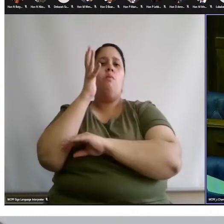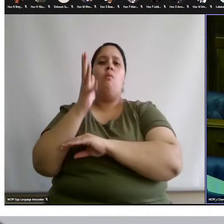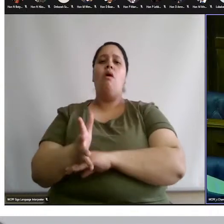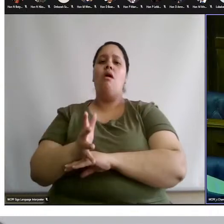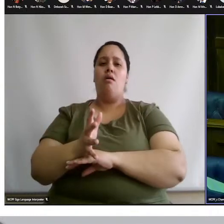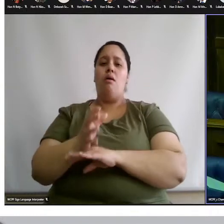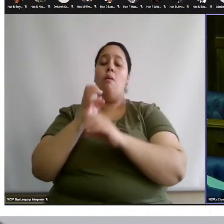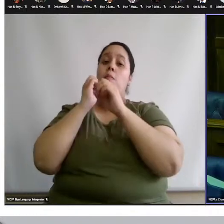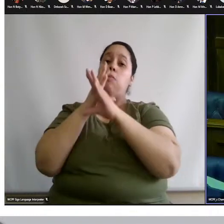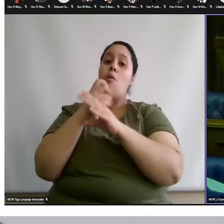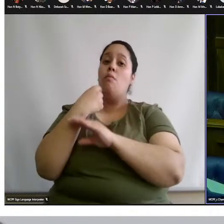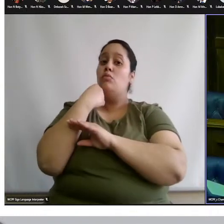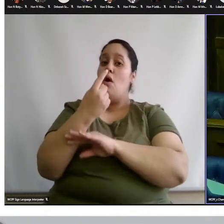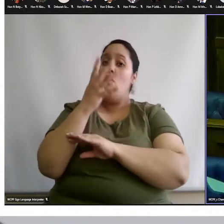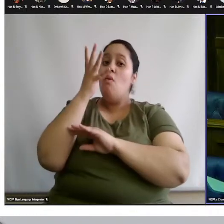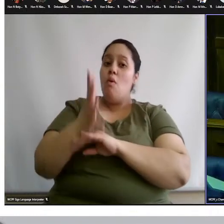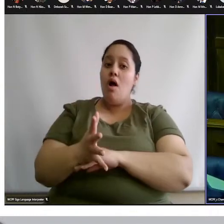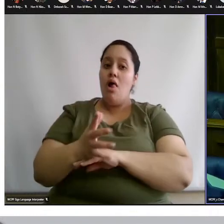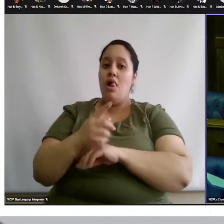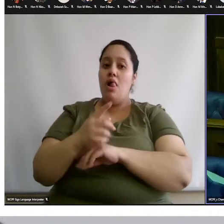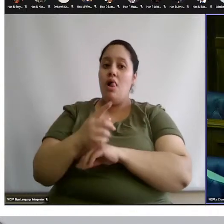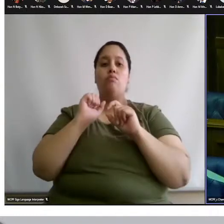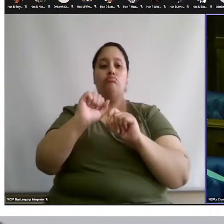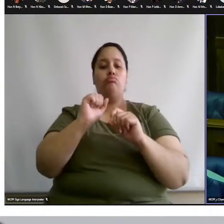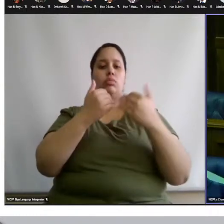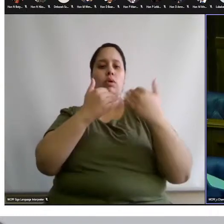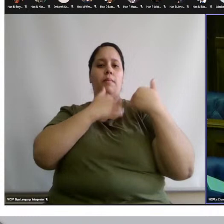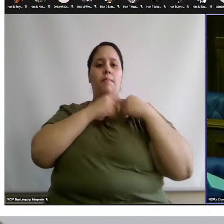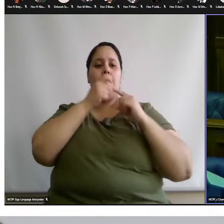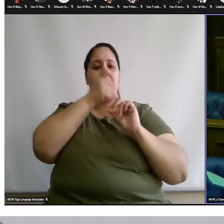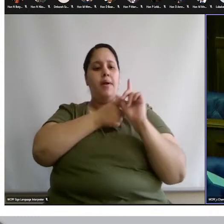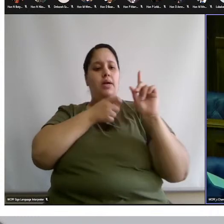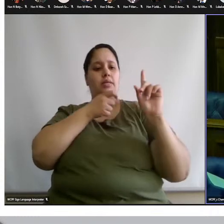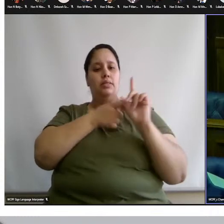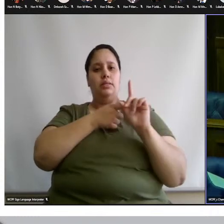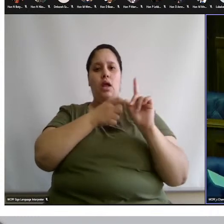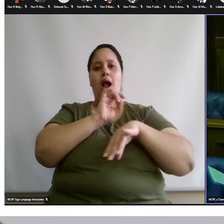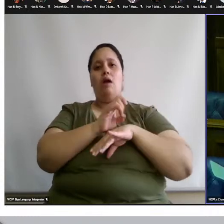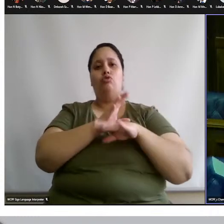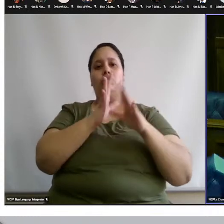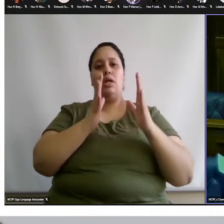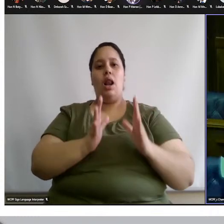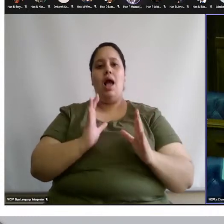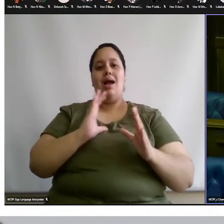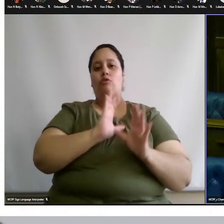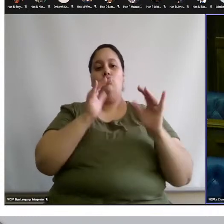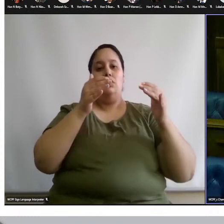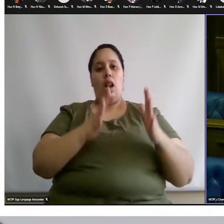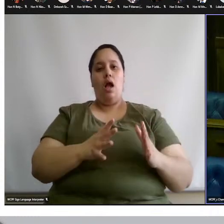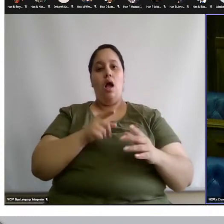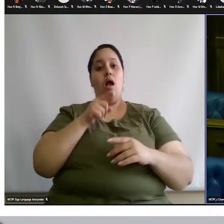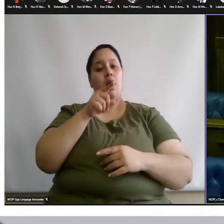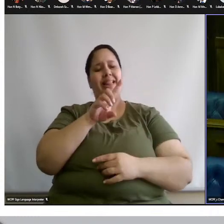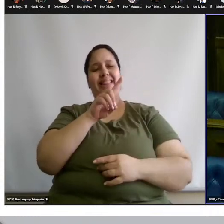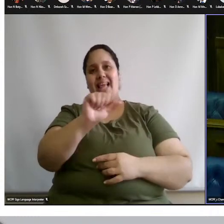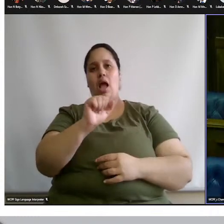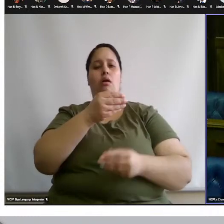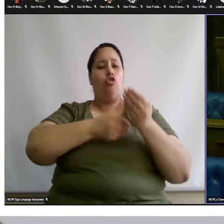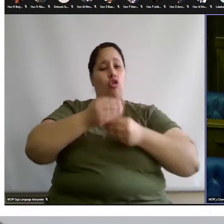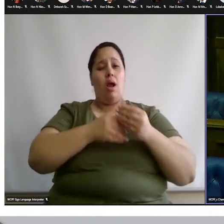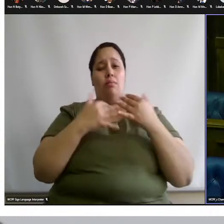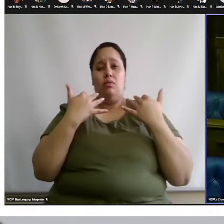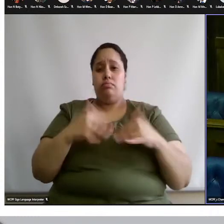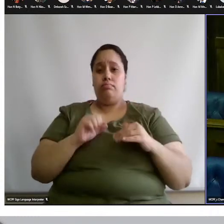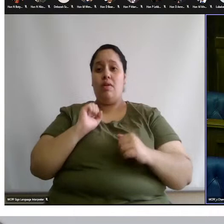da gaan 'n bombars môre oor 'n raadslid van die DA wat heeltemal korrup is. Totally corrupt, and that bomb is going